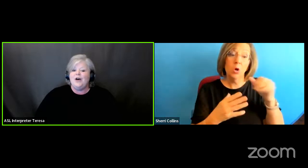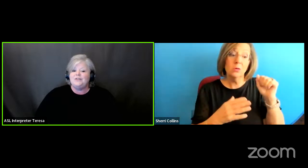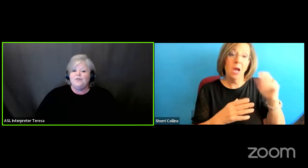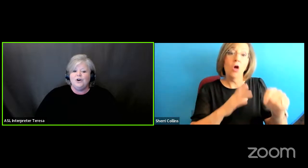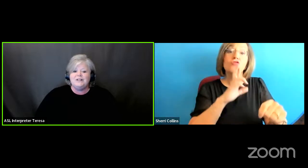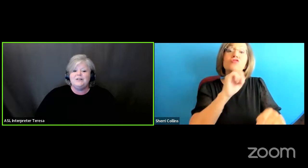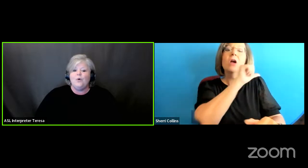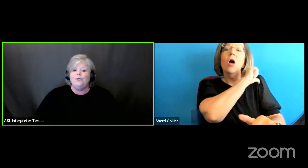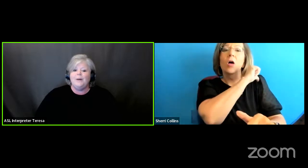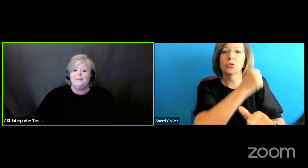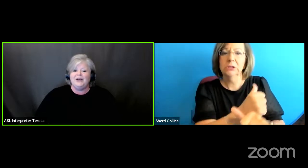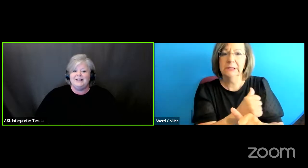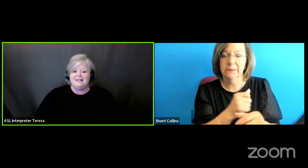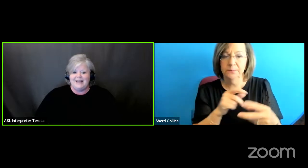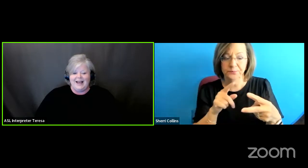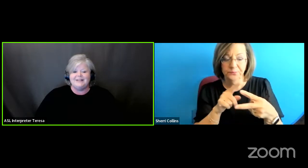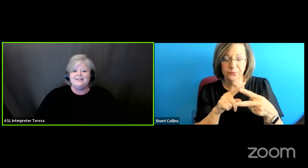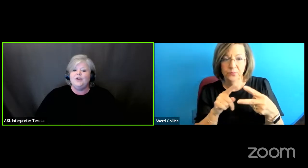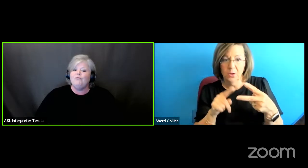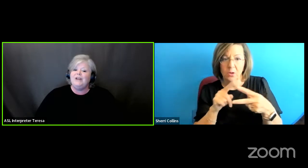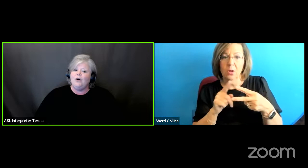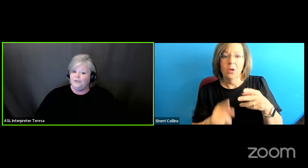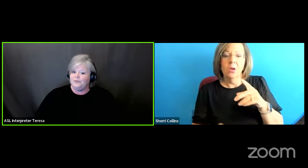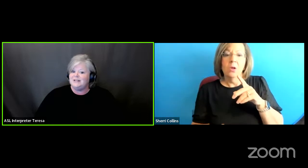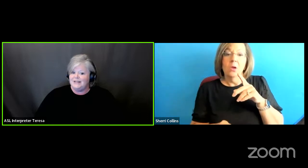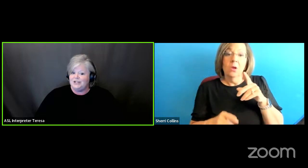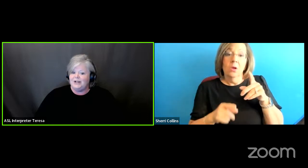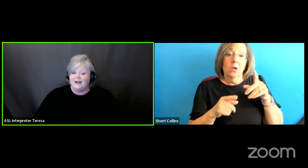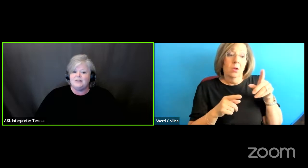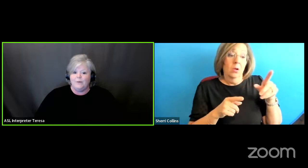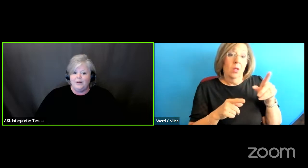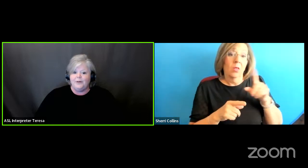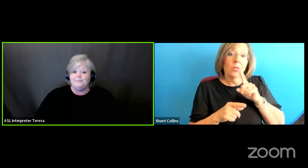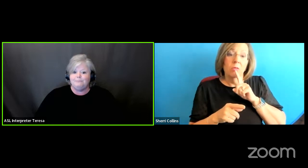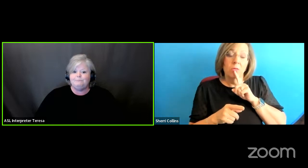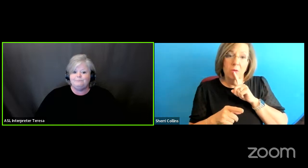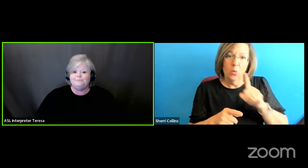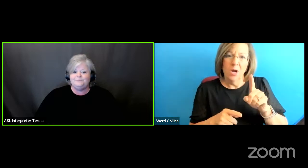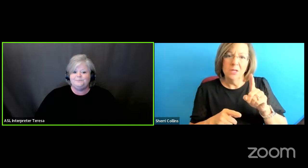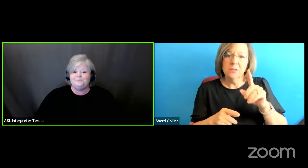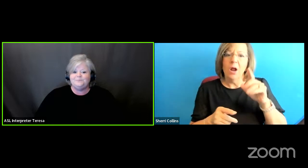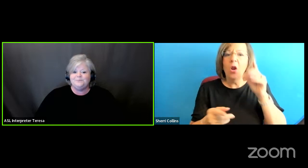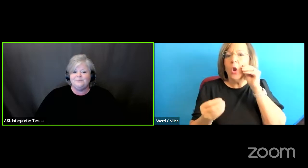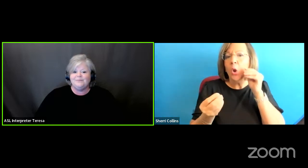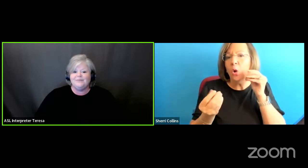then as far as the Older Americans Act, the reauthorization as well.